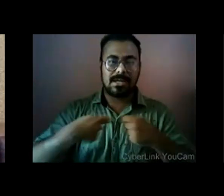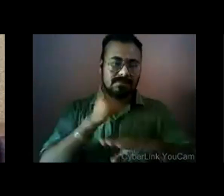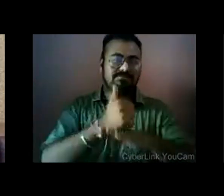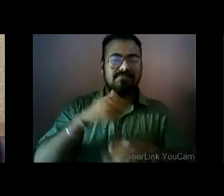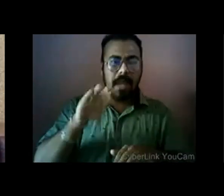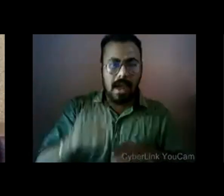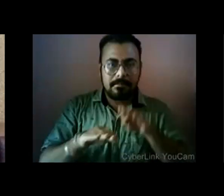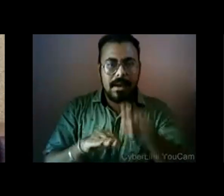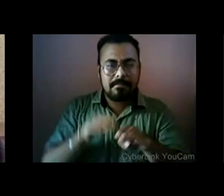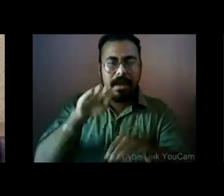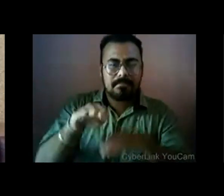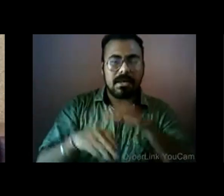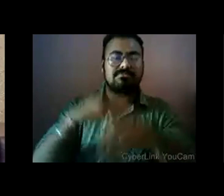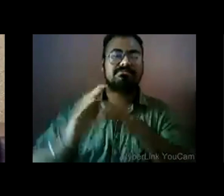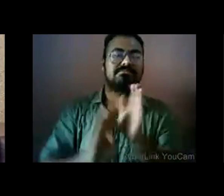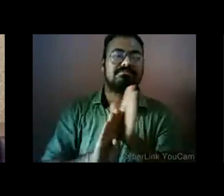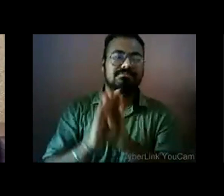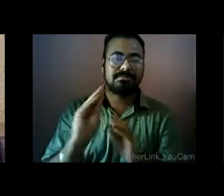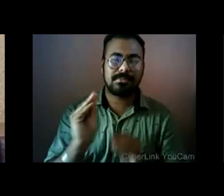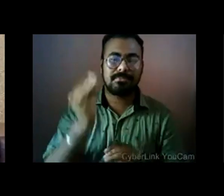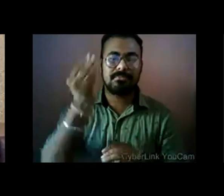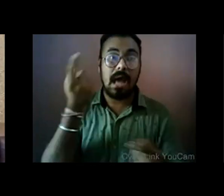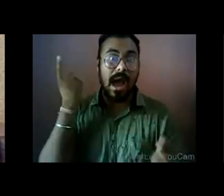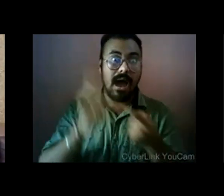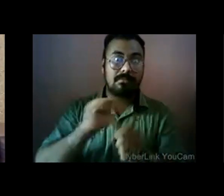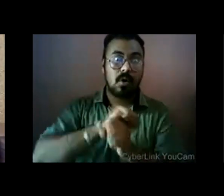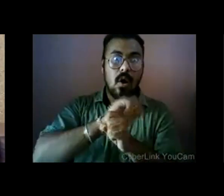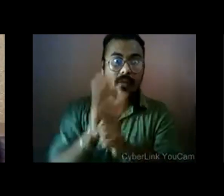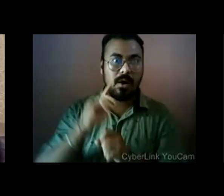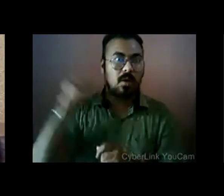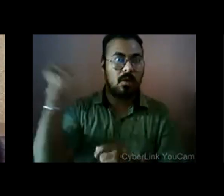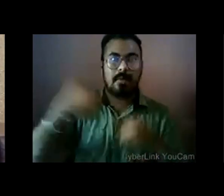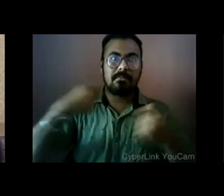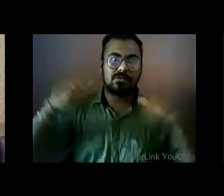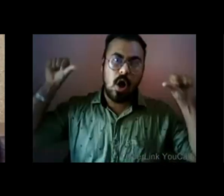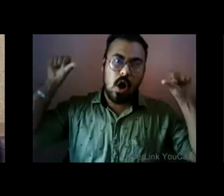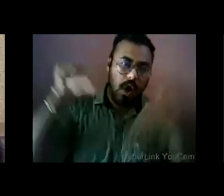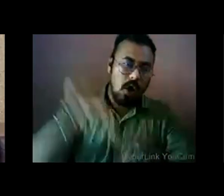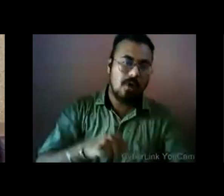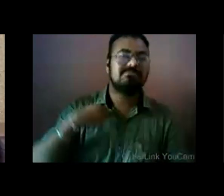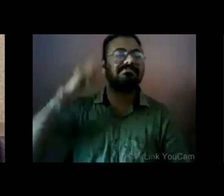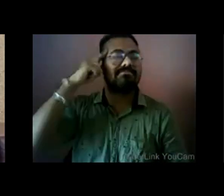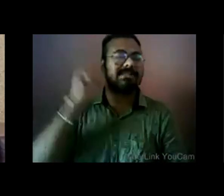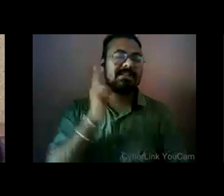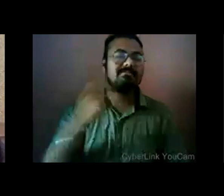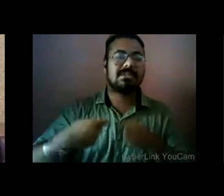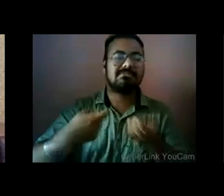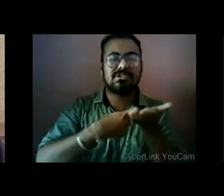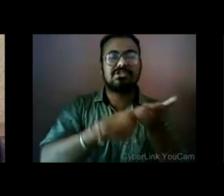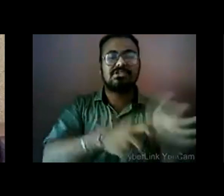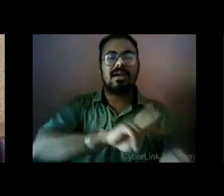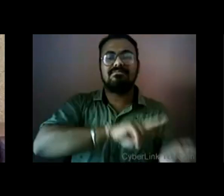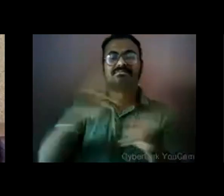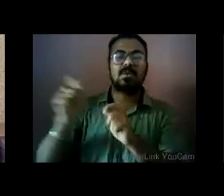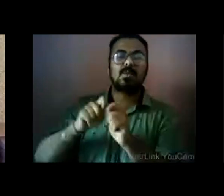around his way. And it's always one step at a time. So there, but then COVID happened, and there was a huge